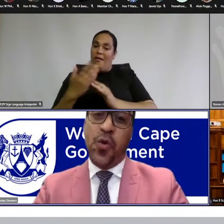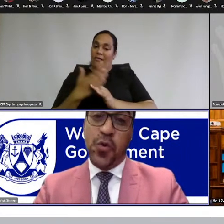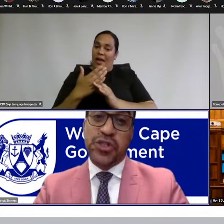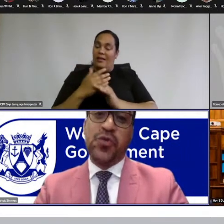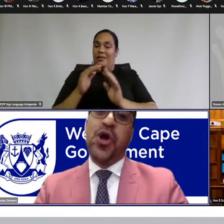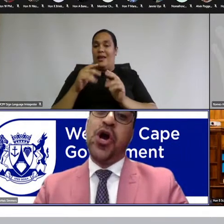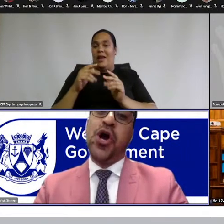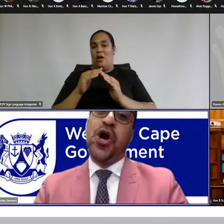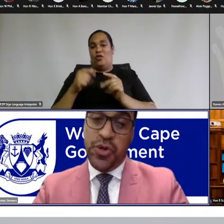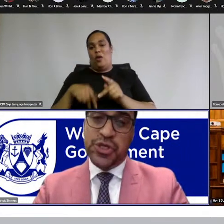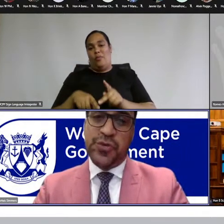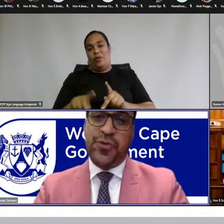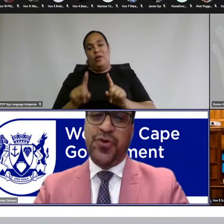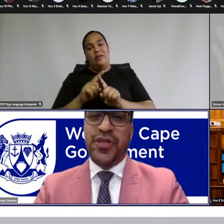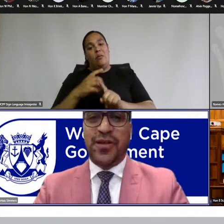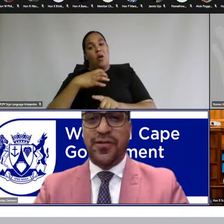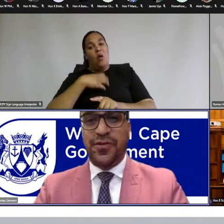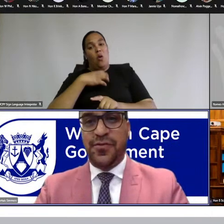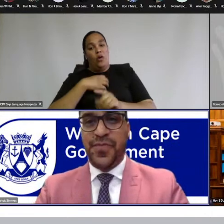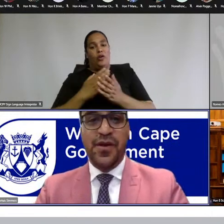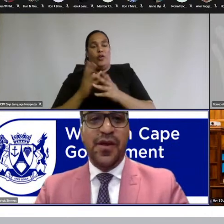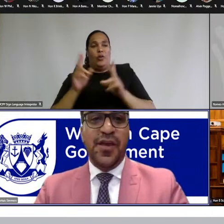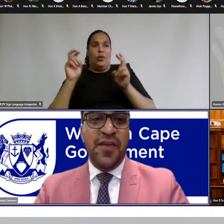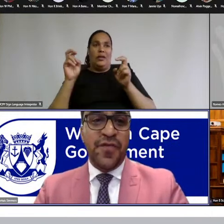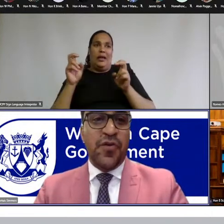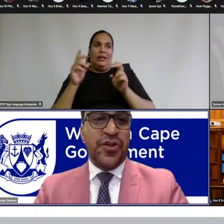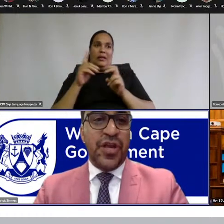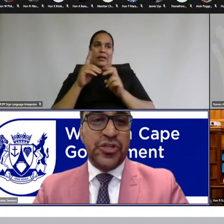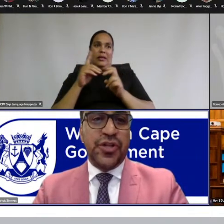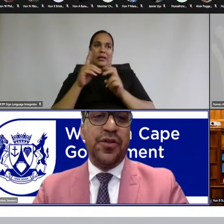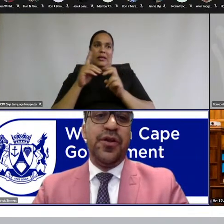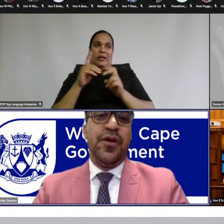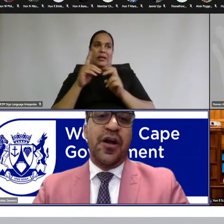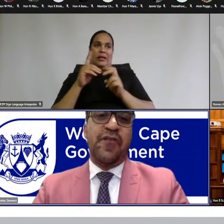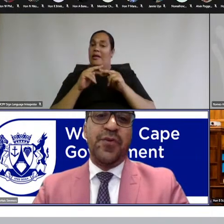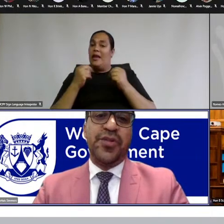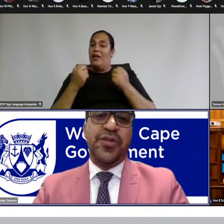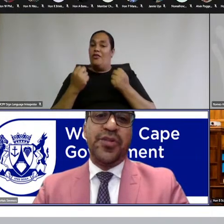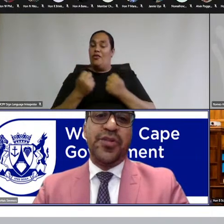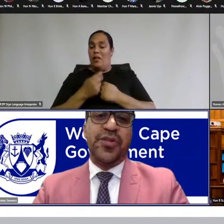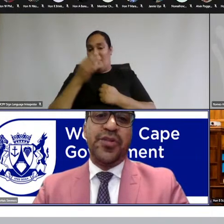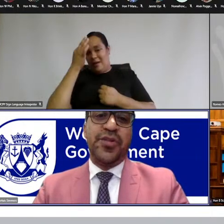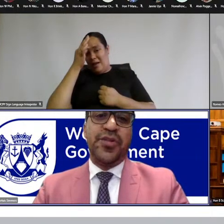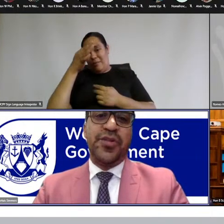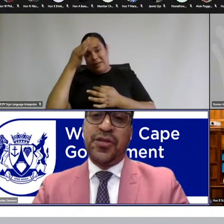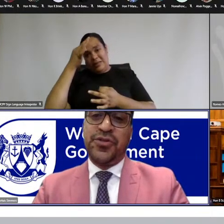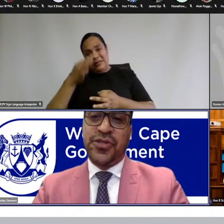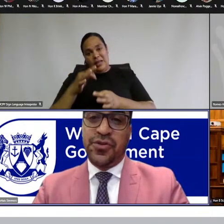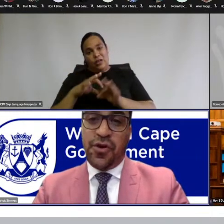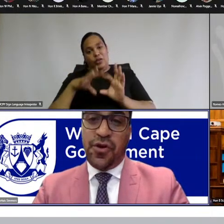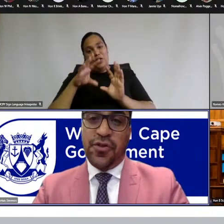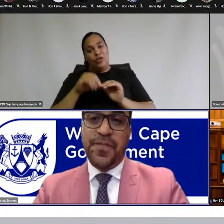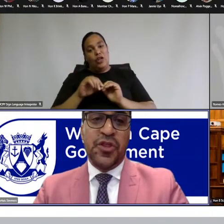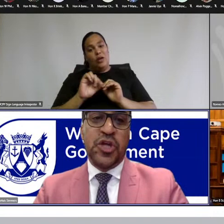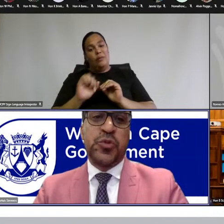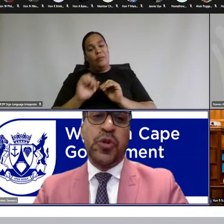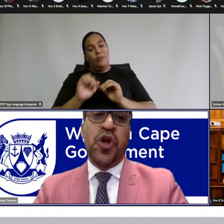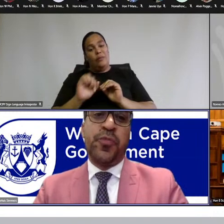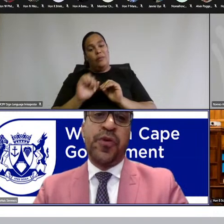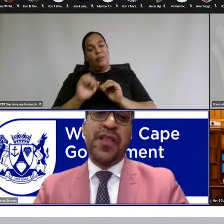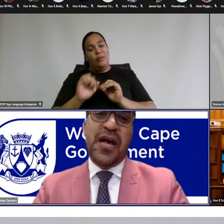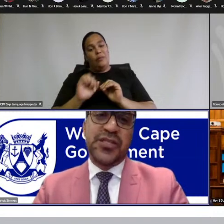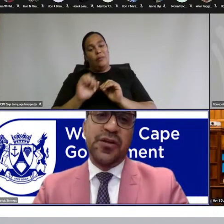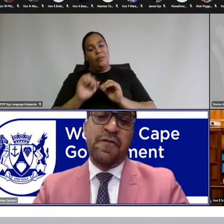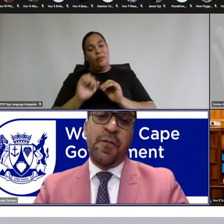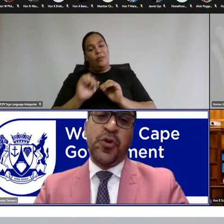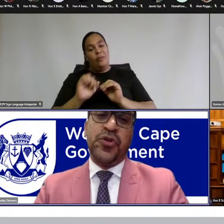opportunity and also ownership through a title deed. Even though the national government decided to stop the title deed restoration grant, this will